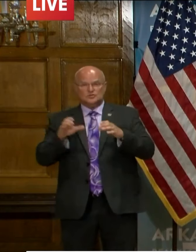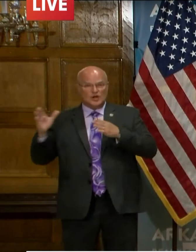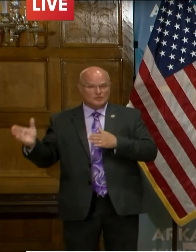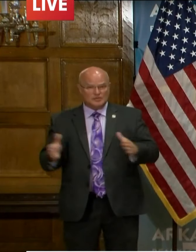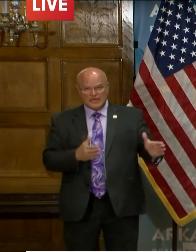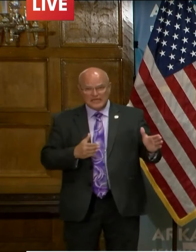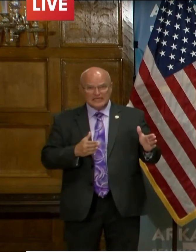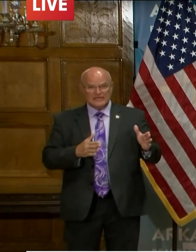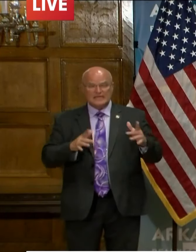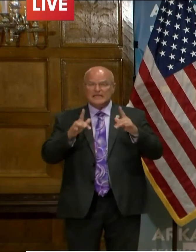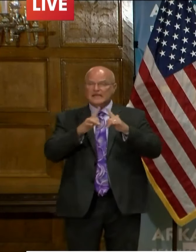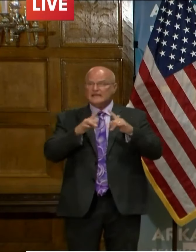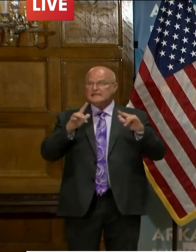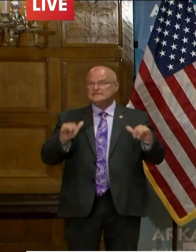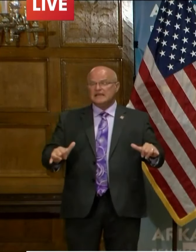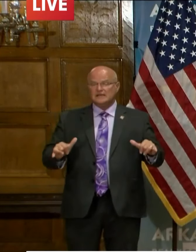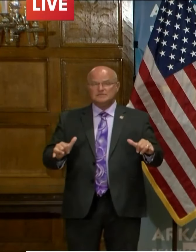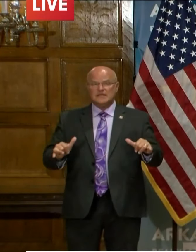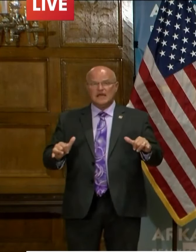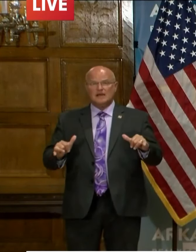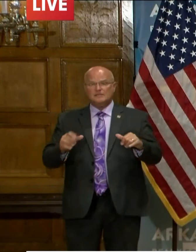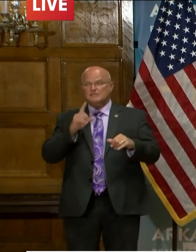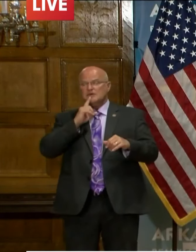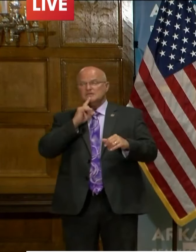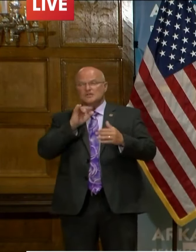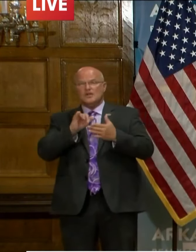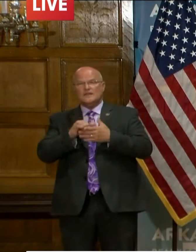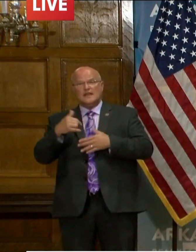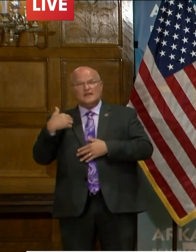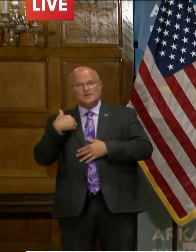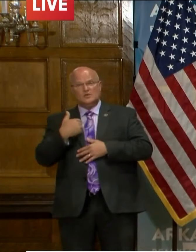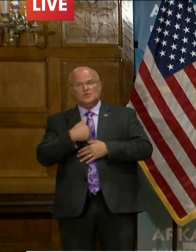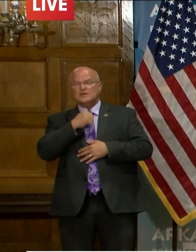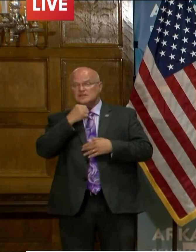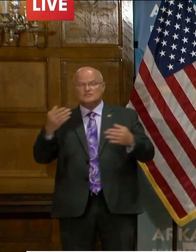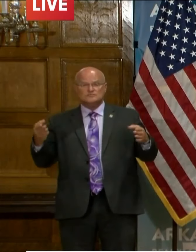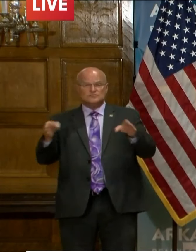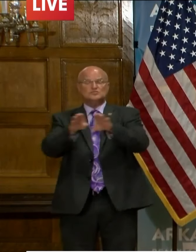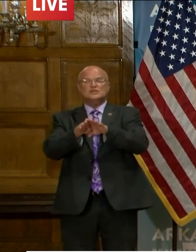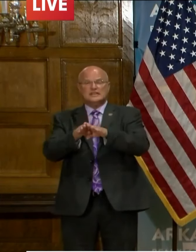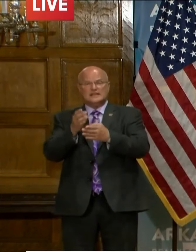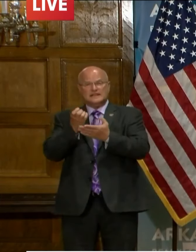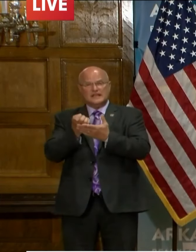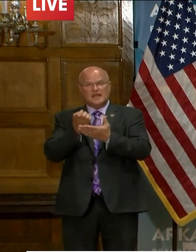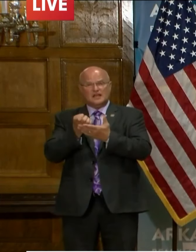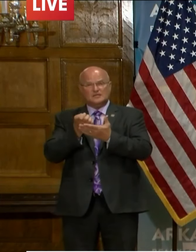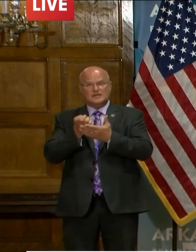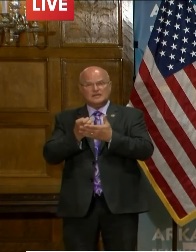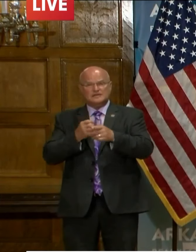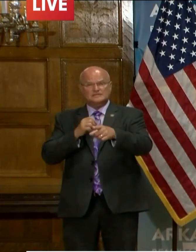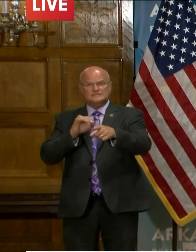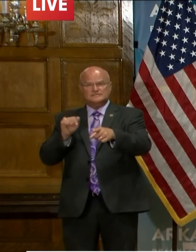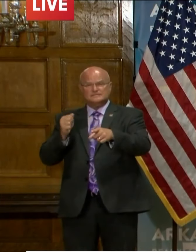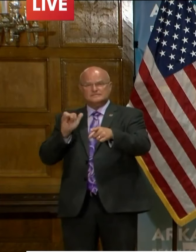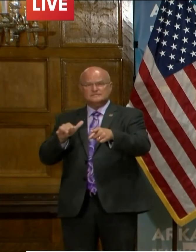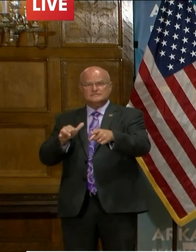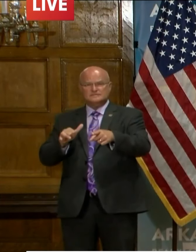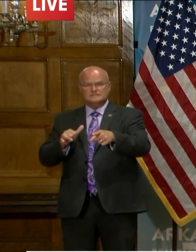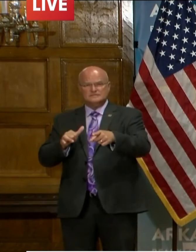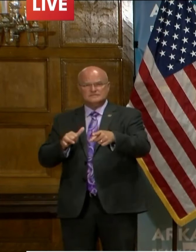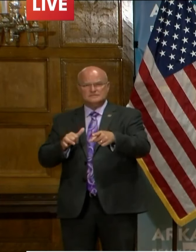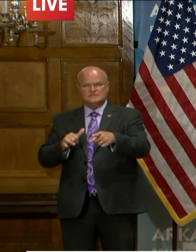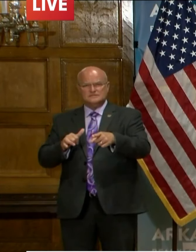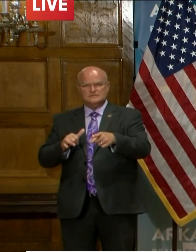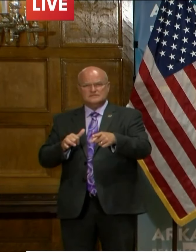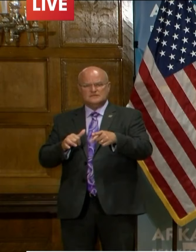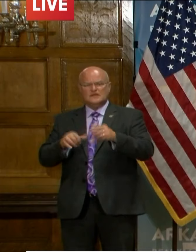strategy, and then at the same time, let's make sure that we don't shut down our economy. Jay? Kind of getting